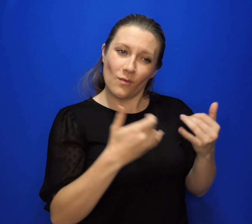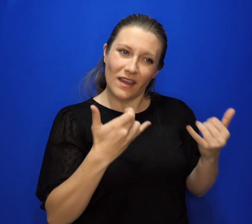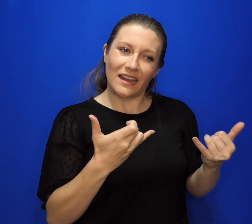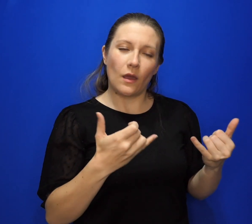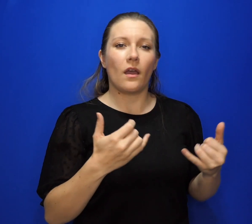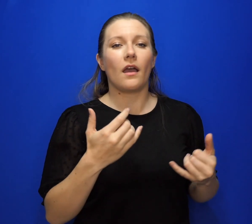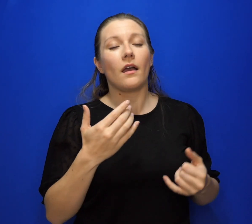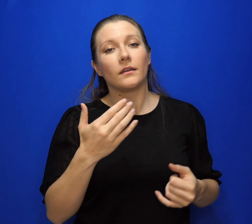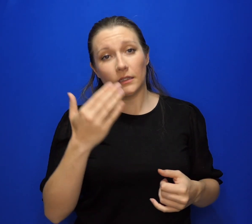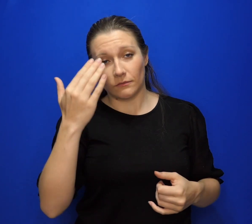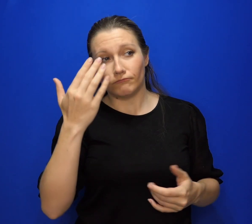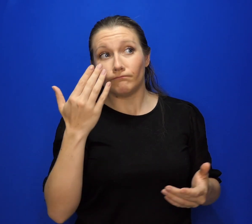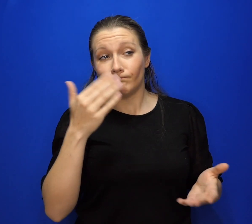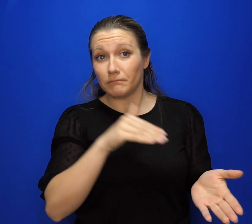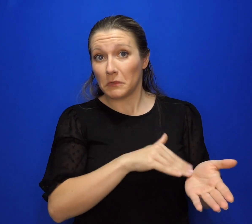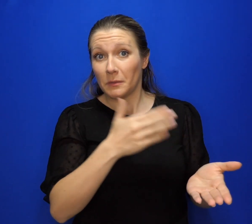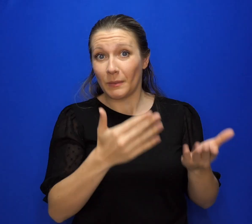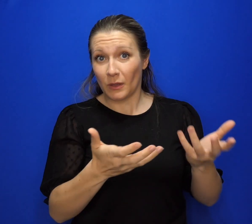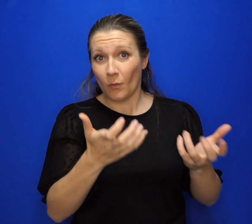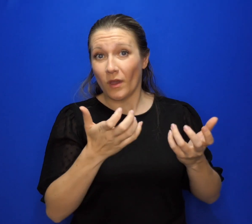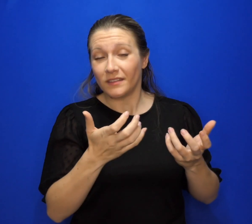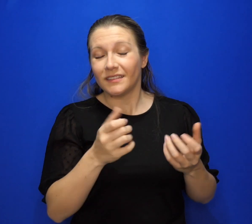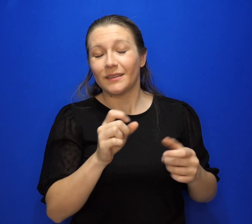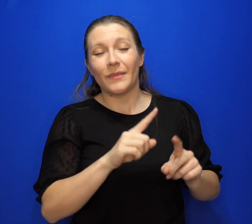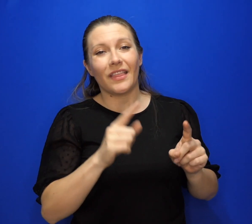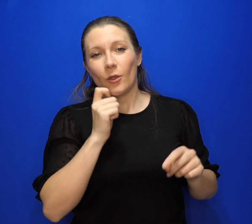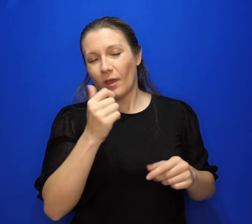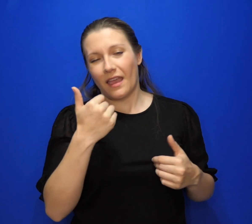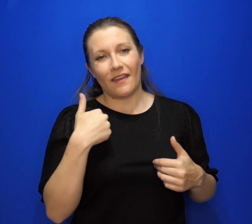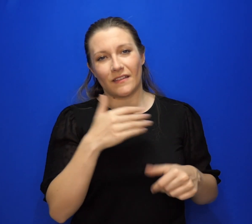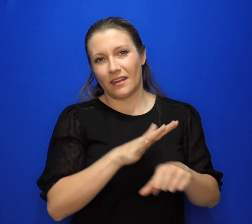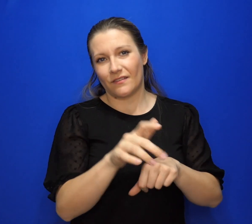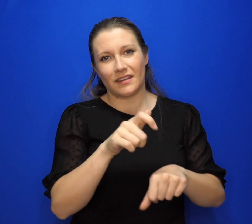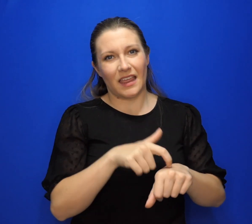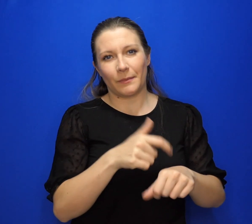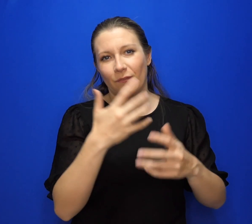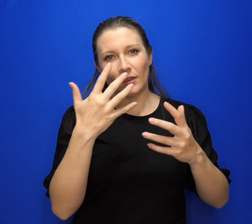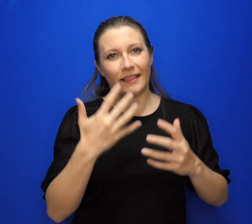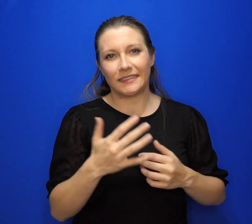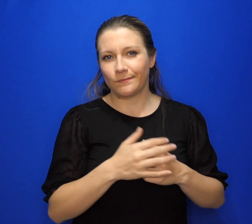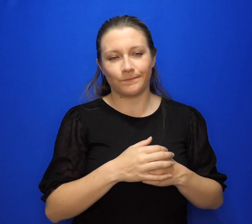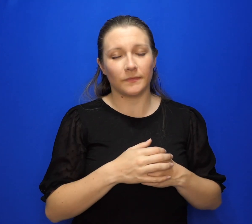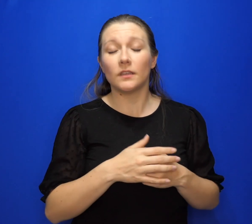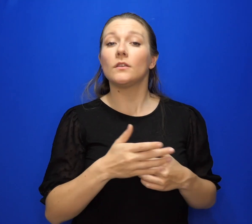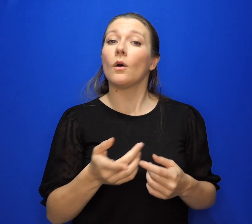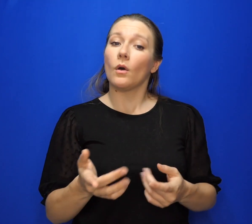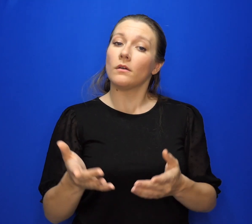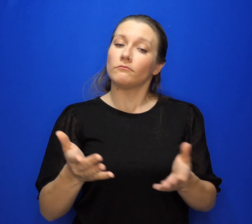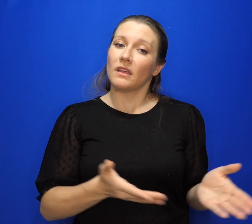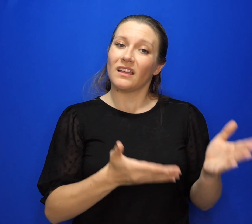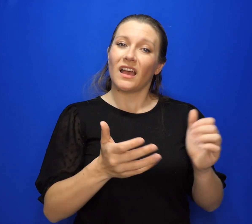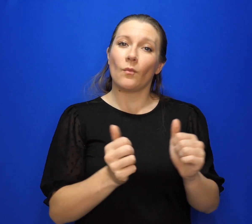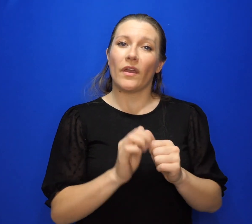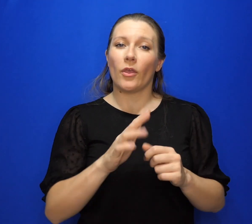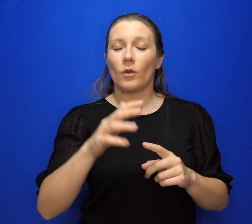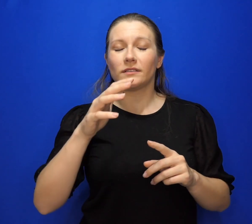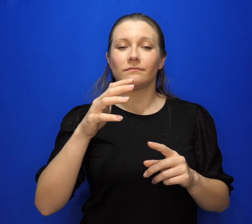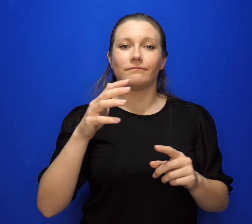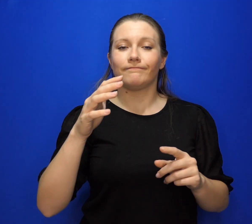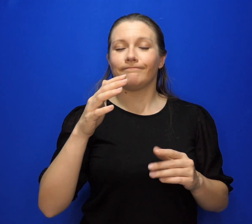may want to, they don't have time for that. And it's unfortunate. So come in with the top priority of, I need to